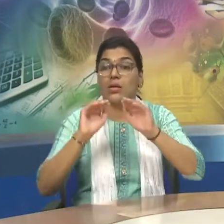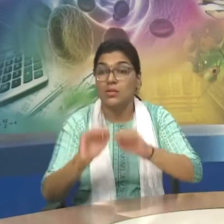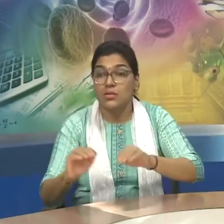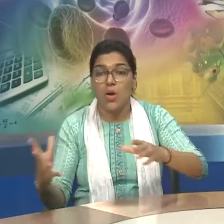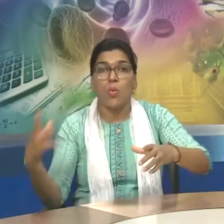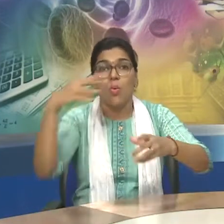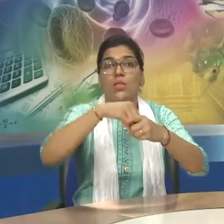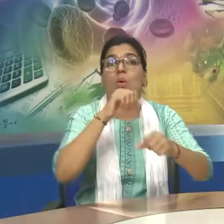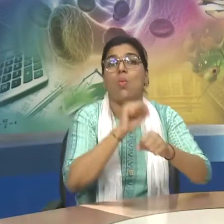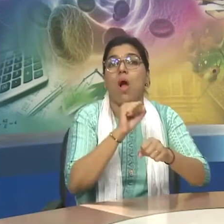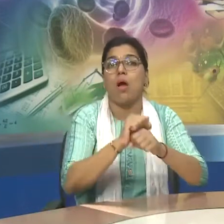UP,